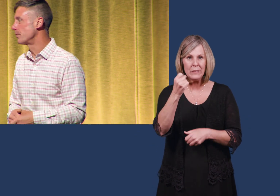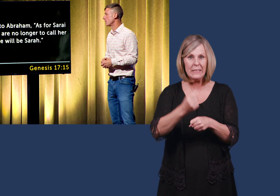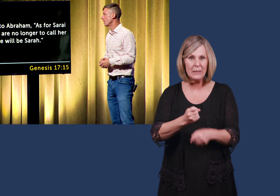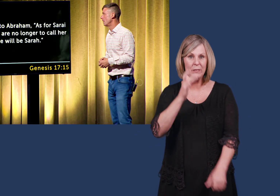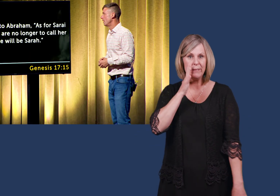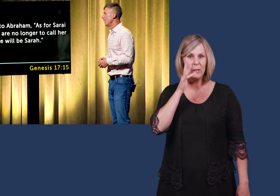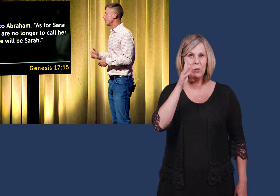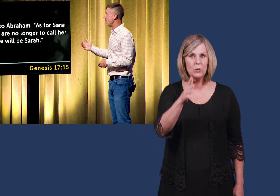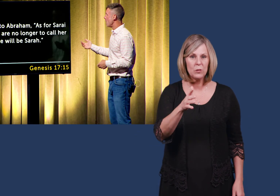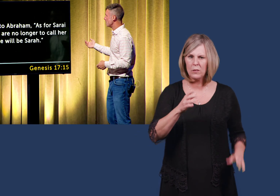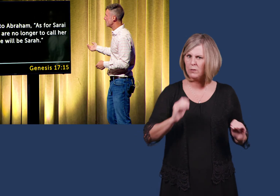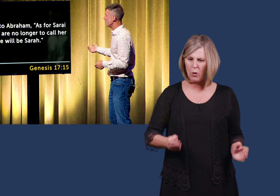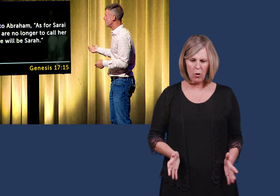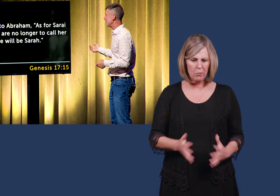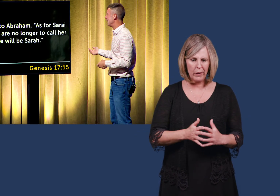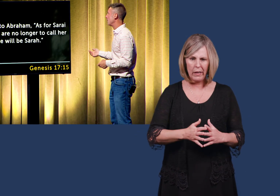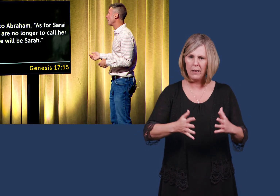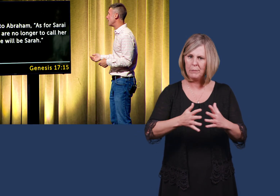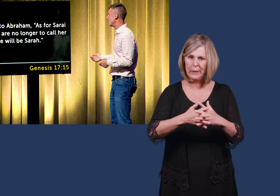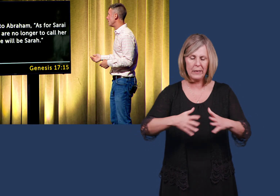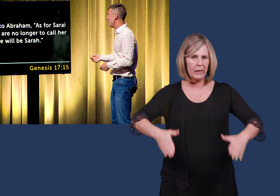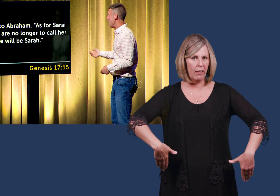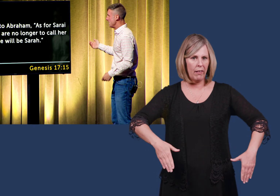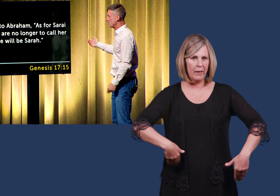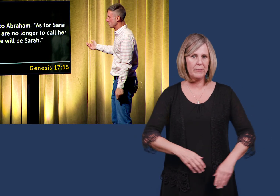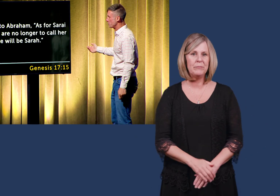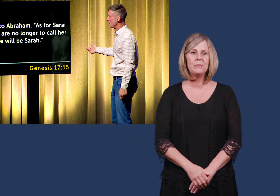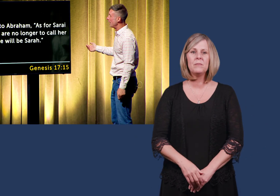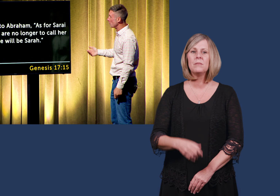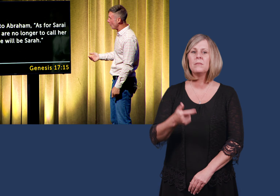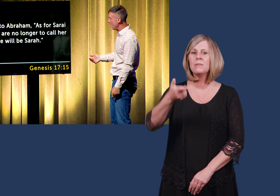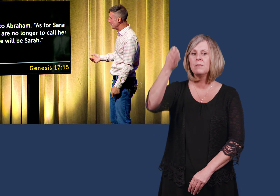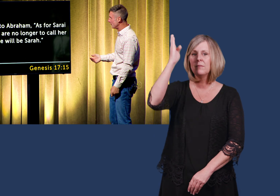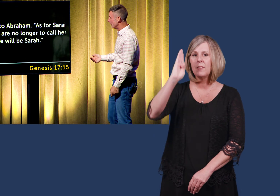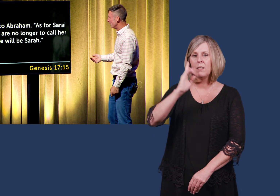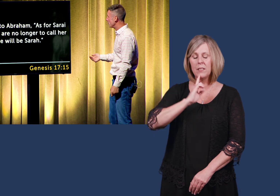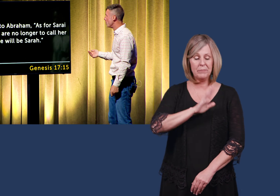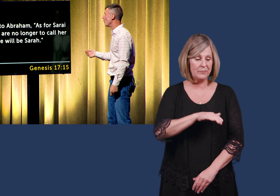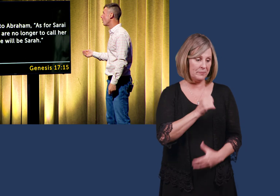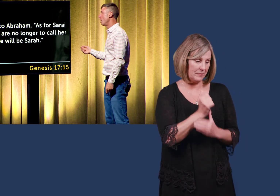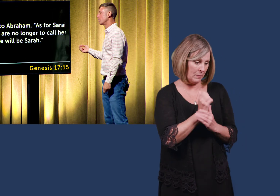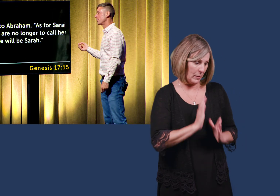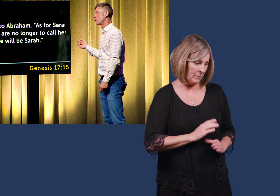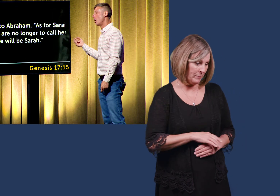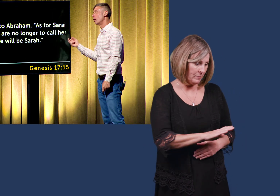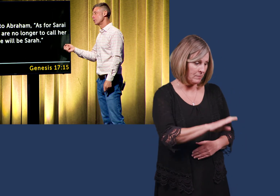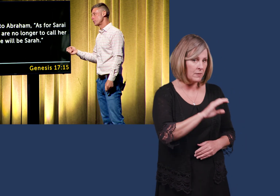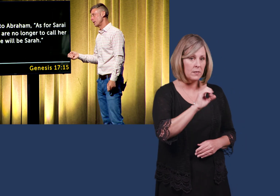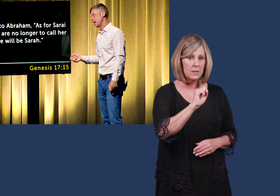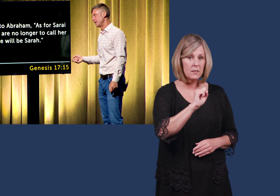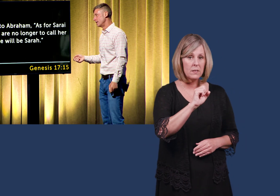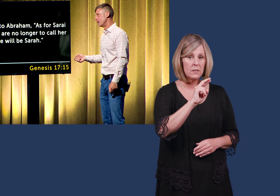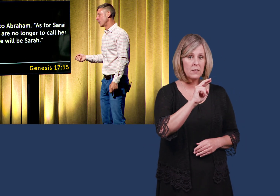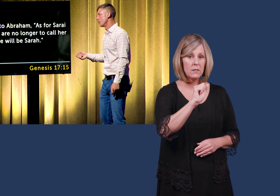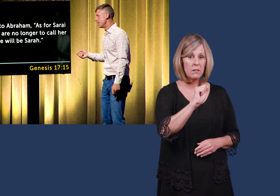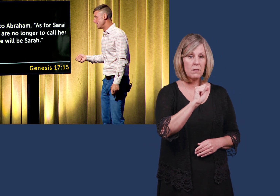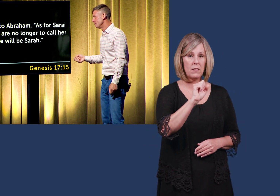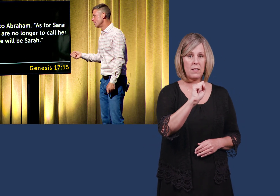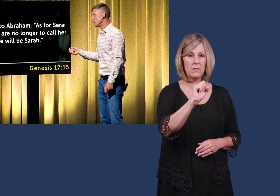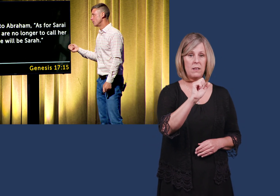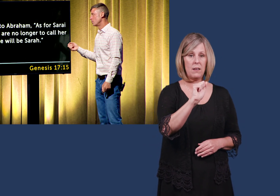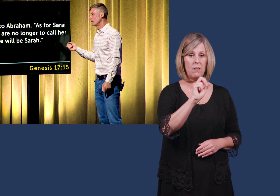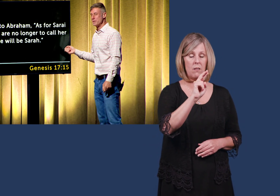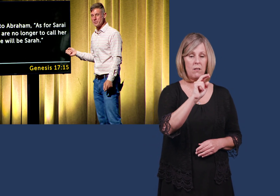17. God also said to Abraham, "As for Sarai, your wife, you're no longer to call her Sarai. Her